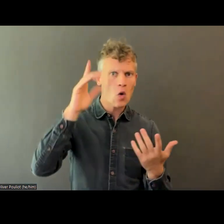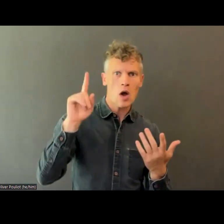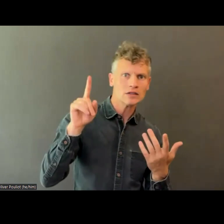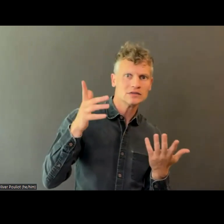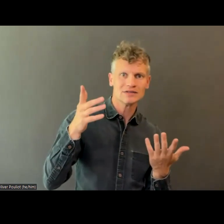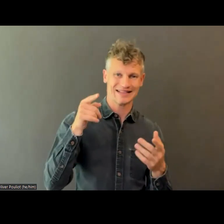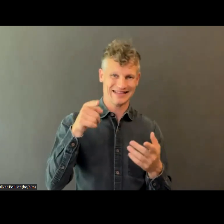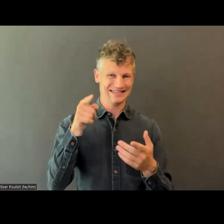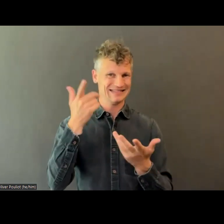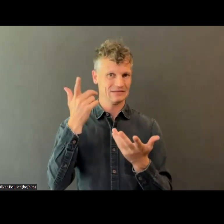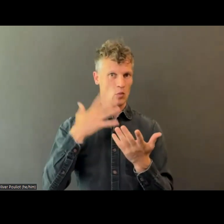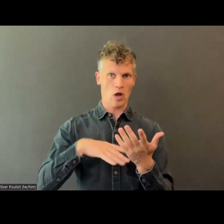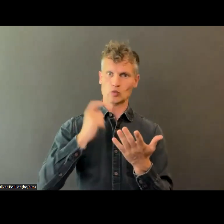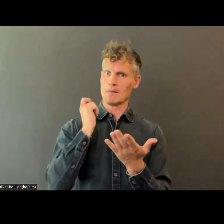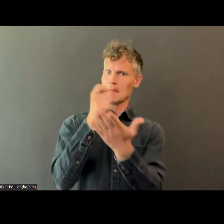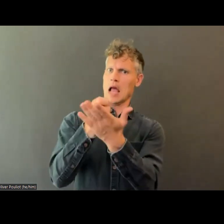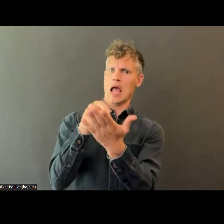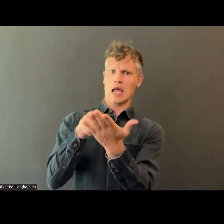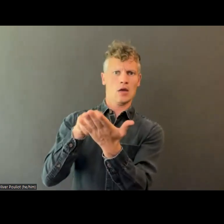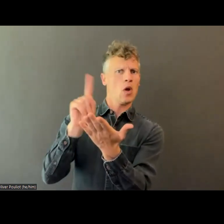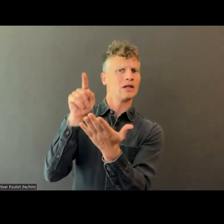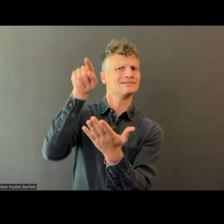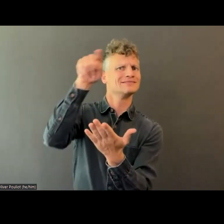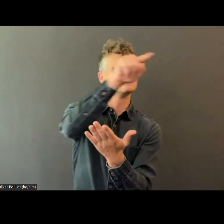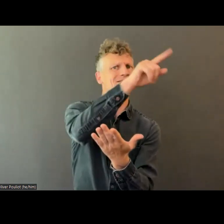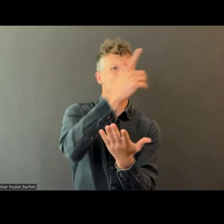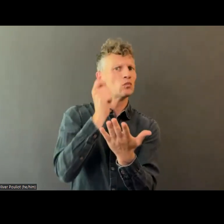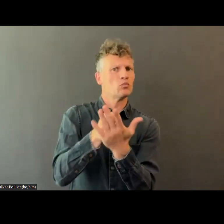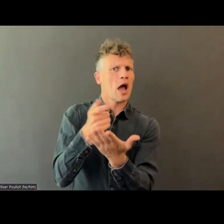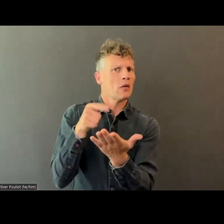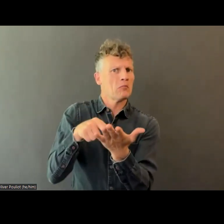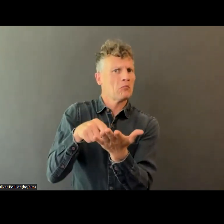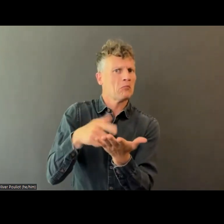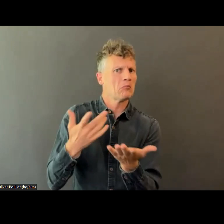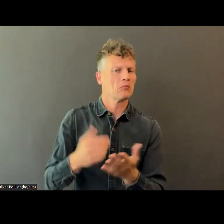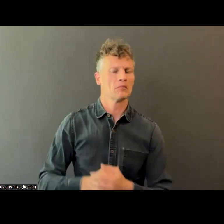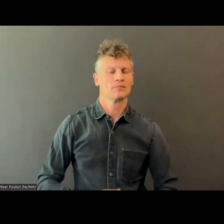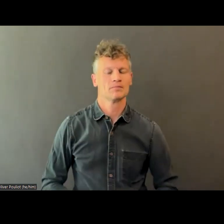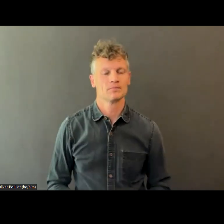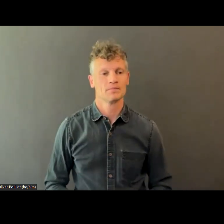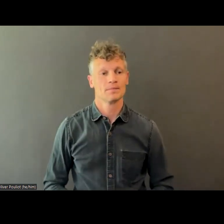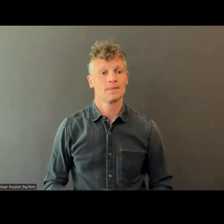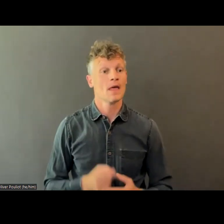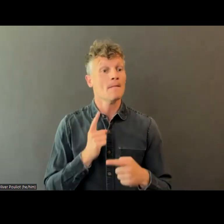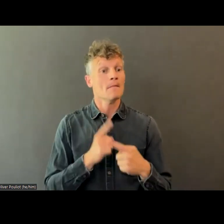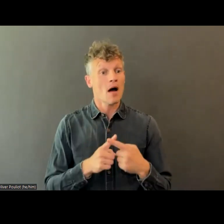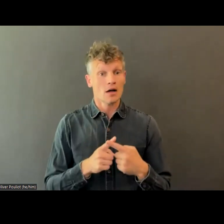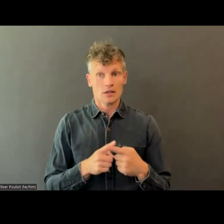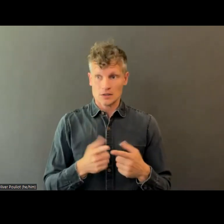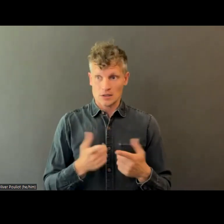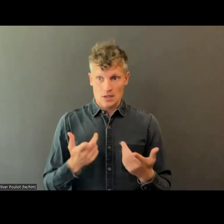then the channels that we set up. So even if we've approved suppliers, put in contracts with them, if we don't